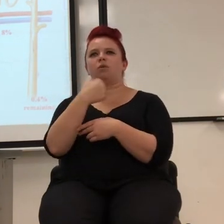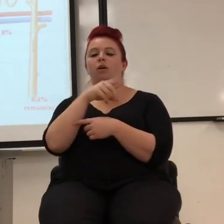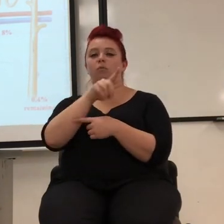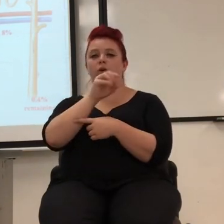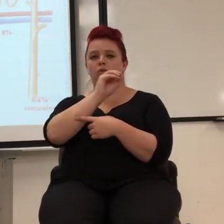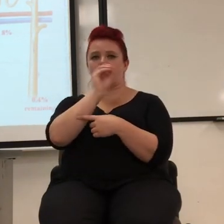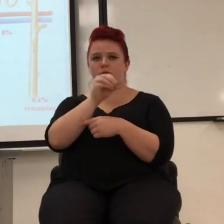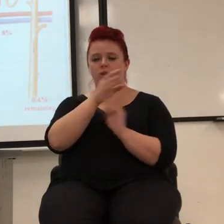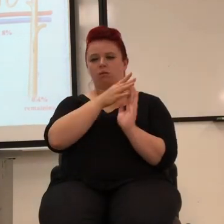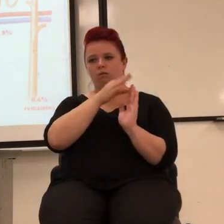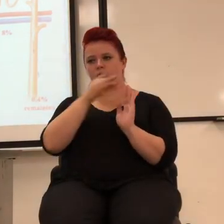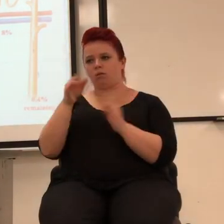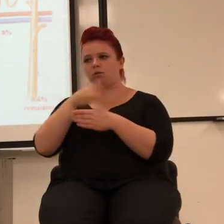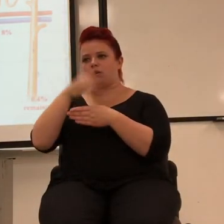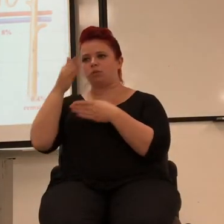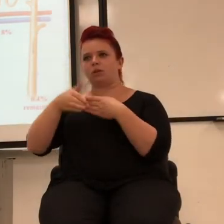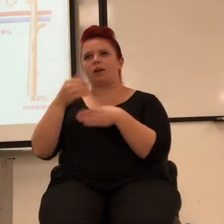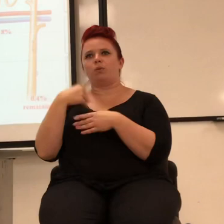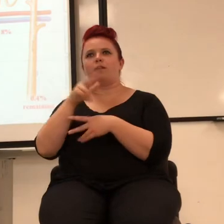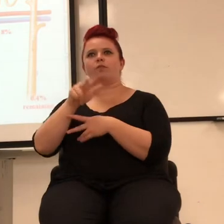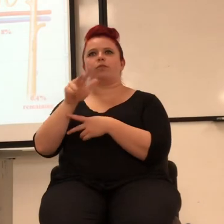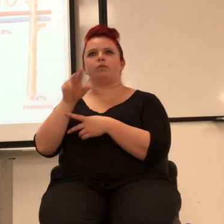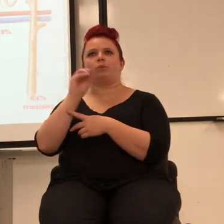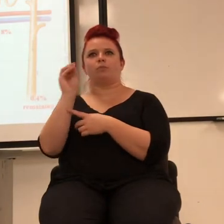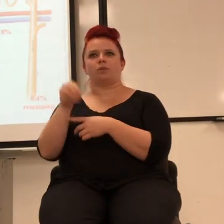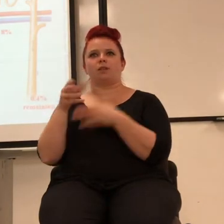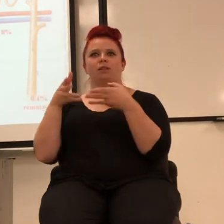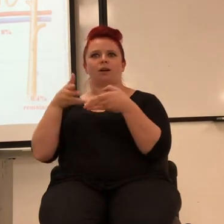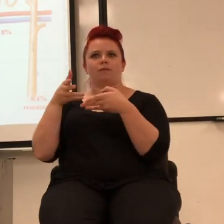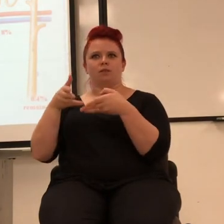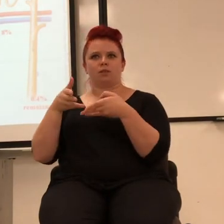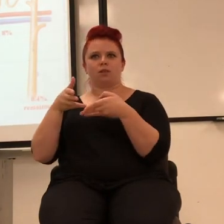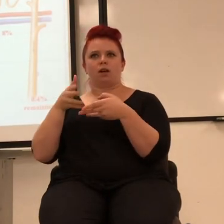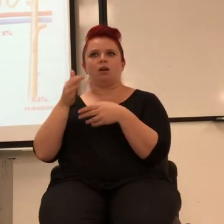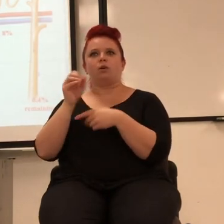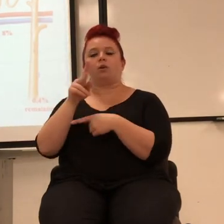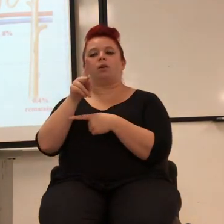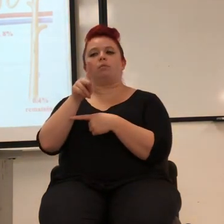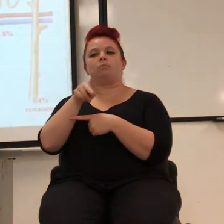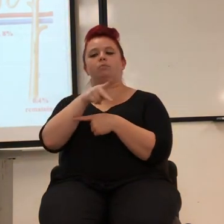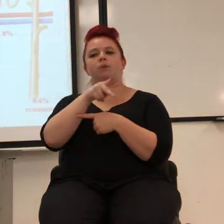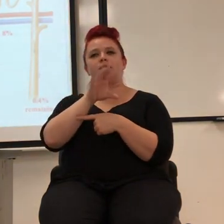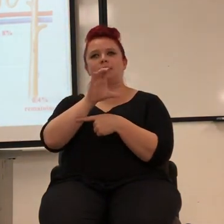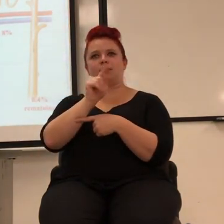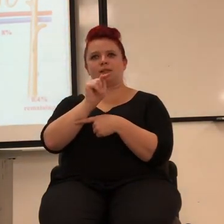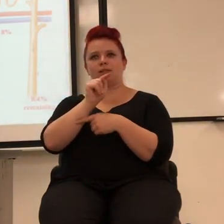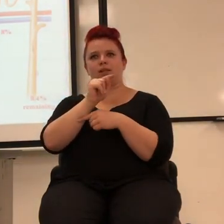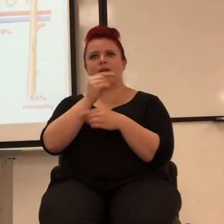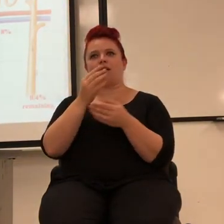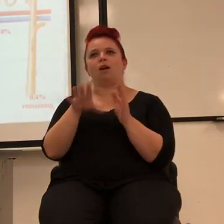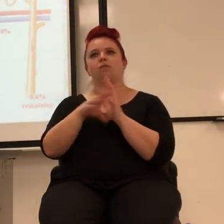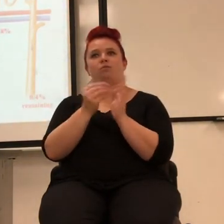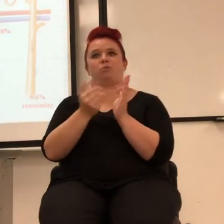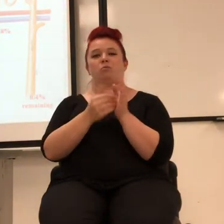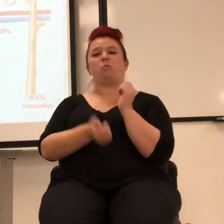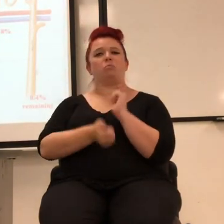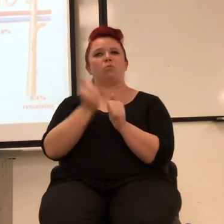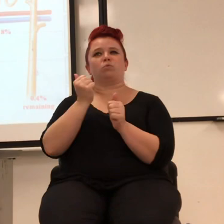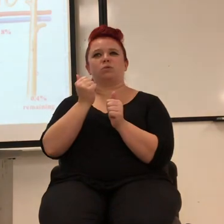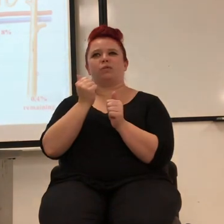You get to the end of the PCT, you only have 33% remaining. So the PCT reabsorbs most of